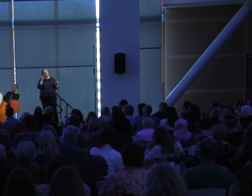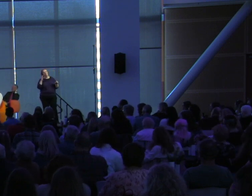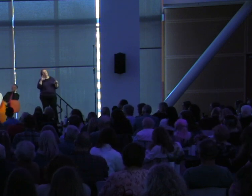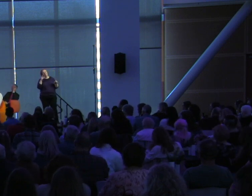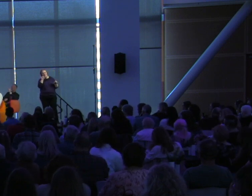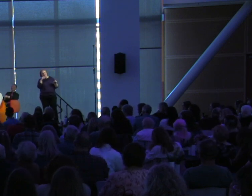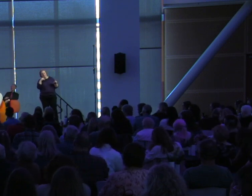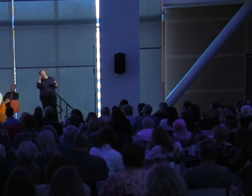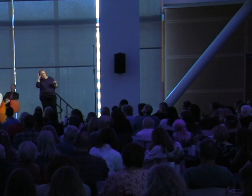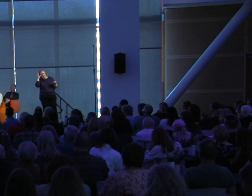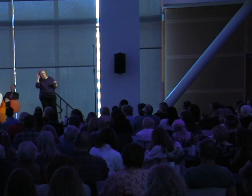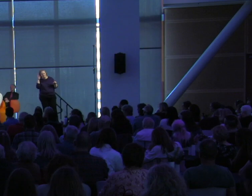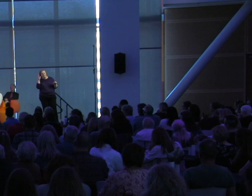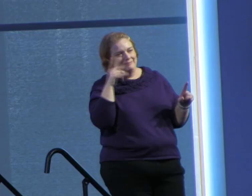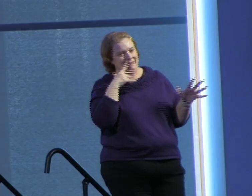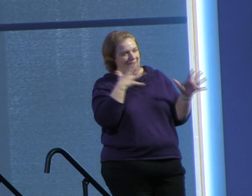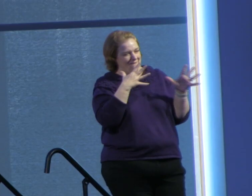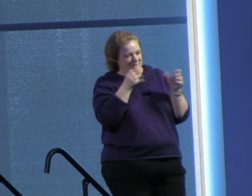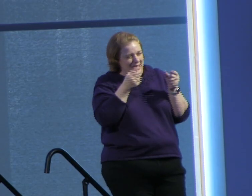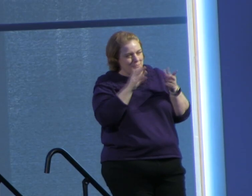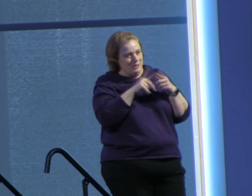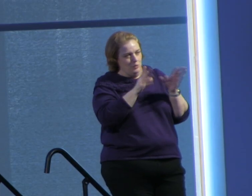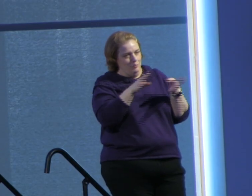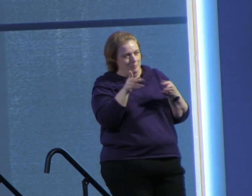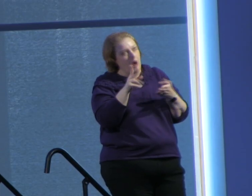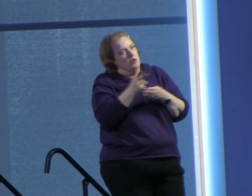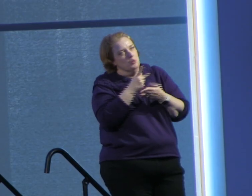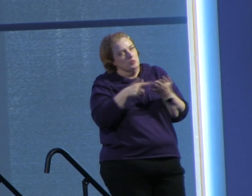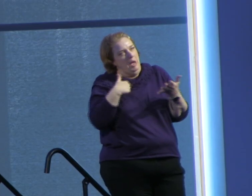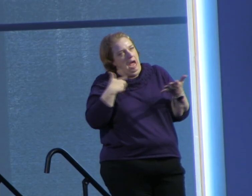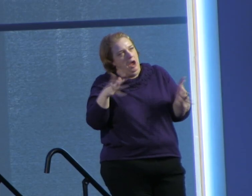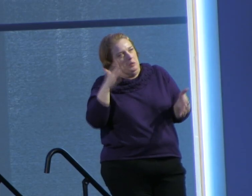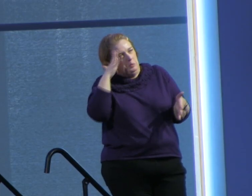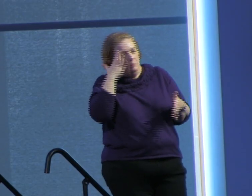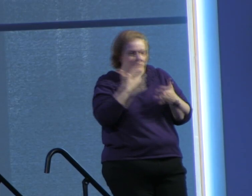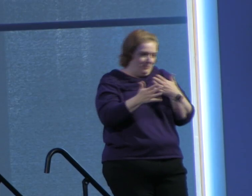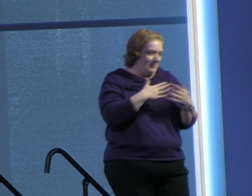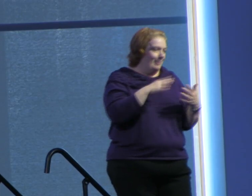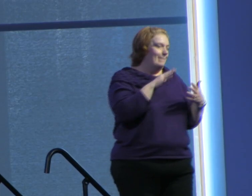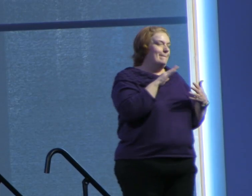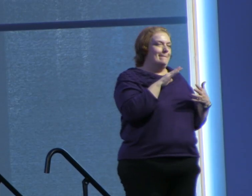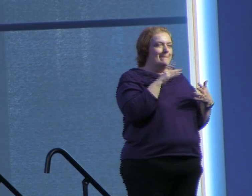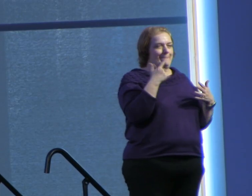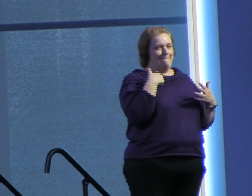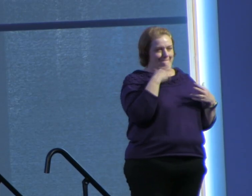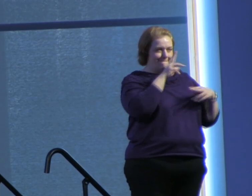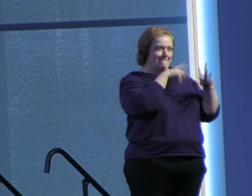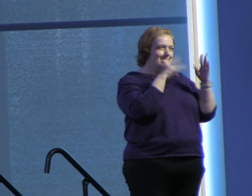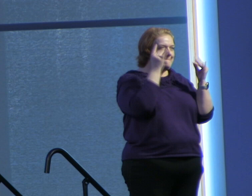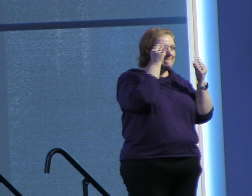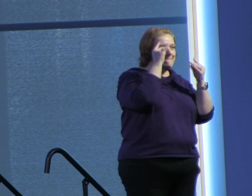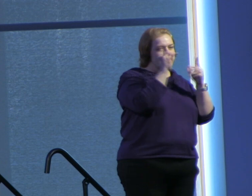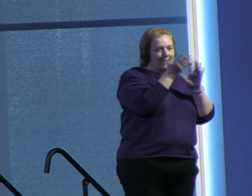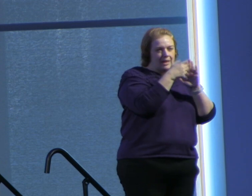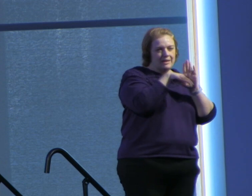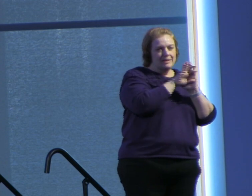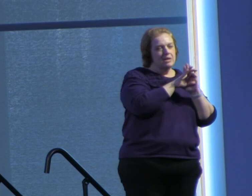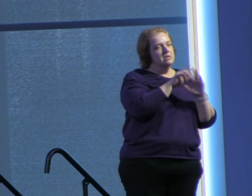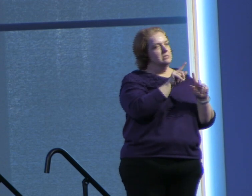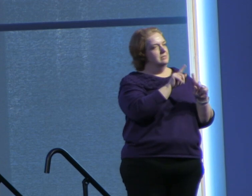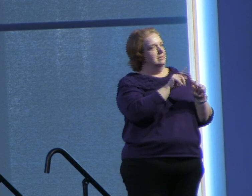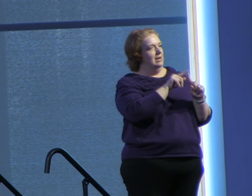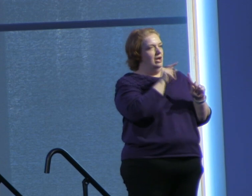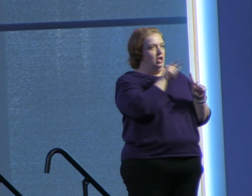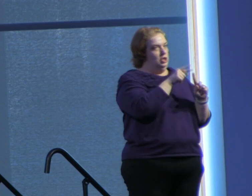parents. That's a fast way to prepare, is to use what you know. And I decide, okay, she's kind of